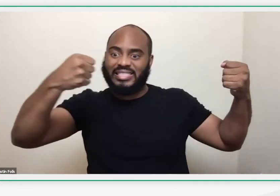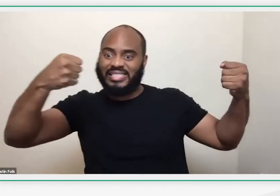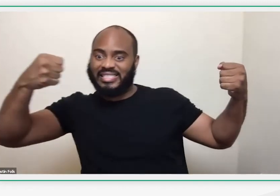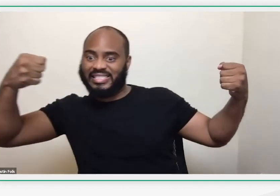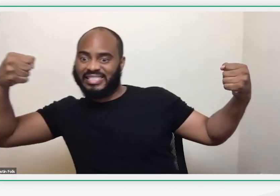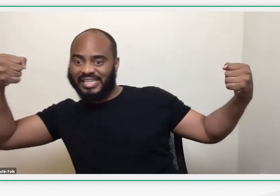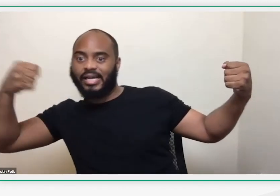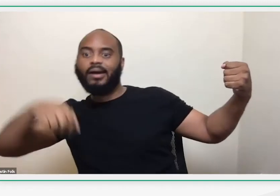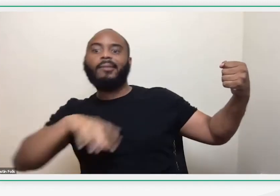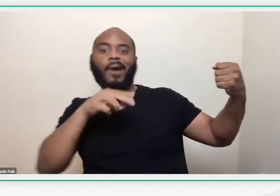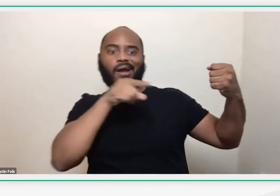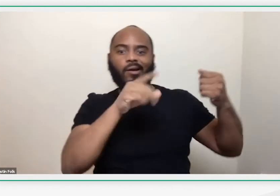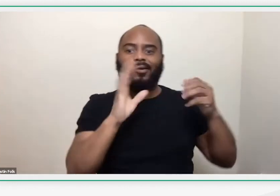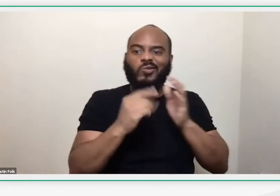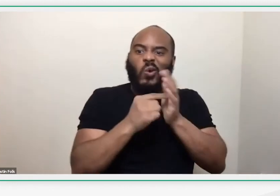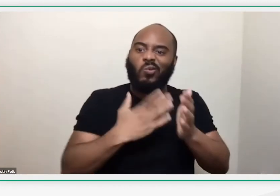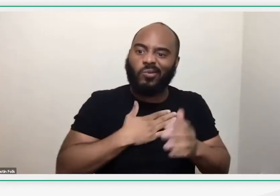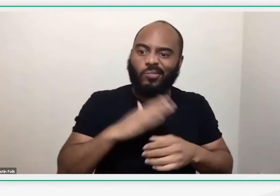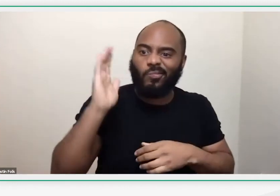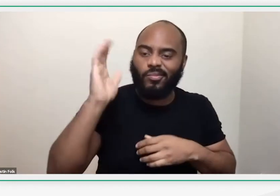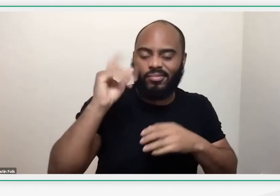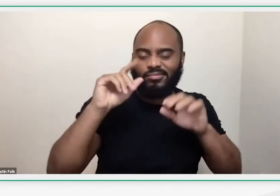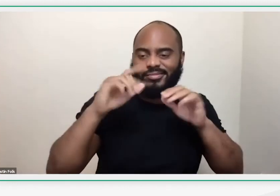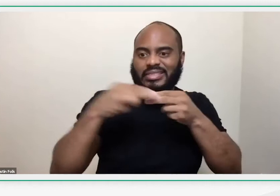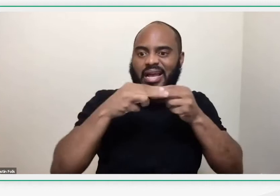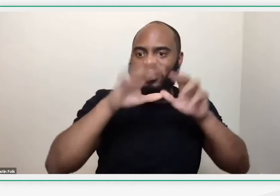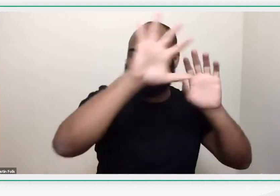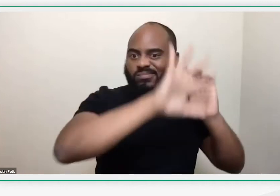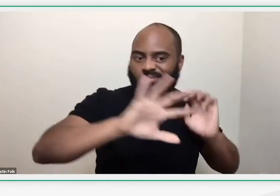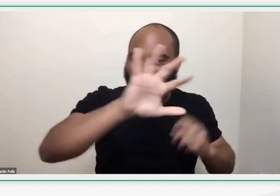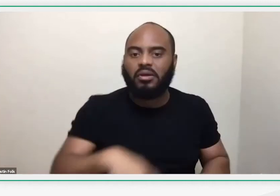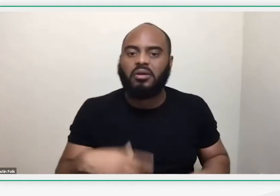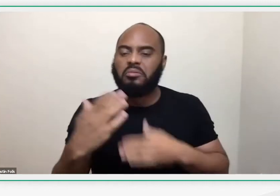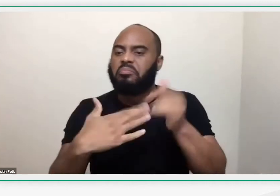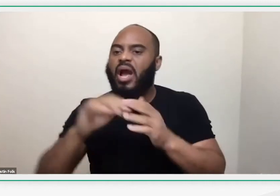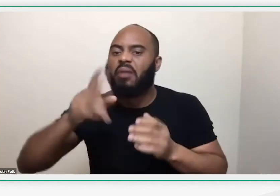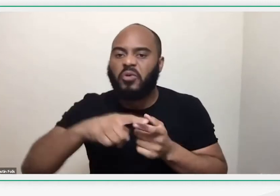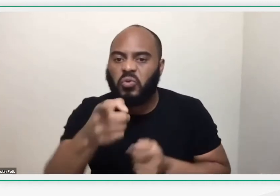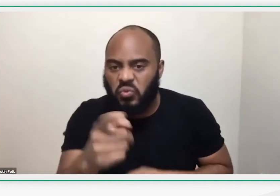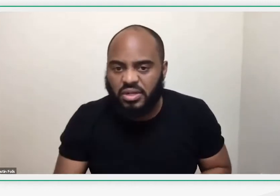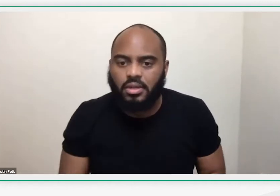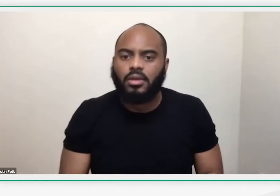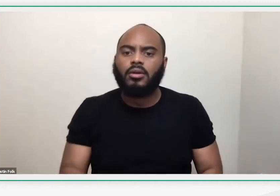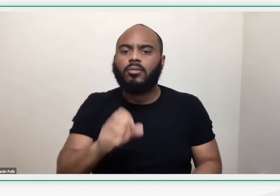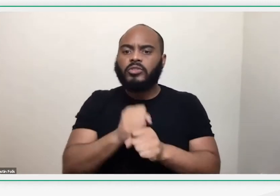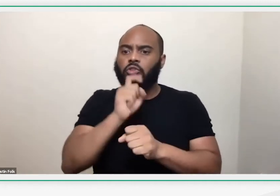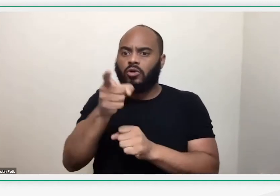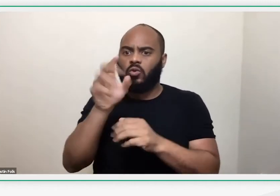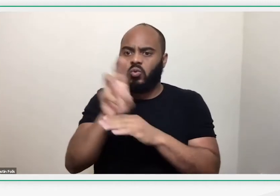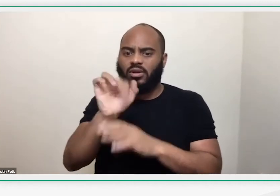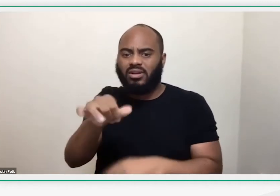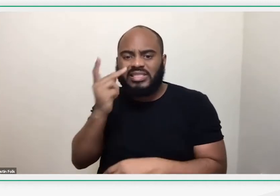screens, you can go ahead and click on those two lines towards the middle of the screen, and you can stretch it either way and adjust the screen to your